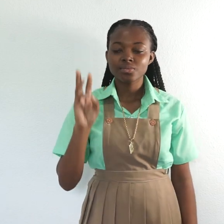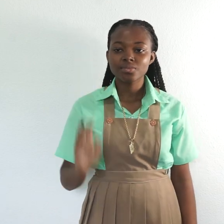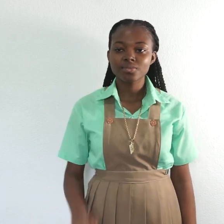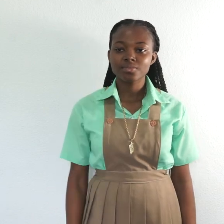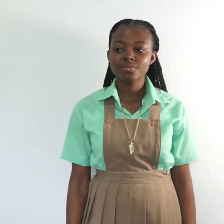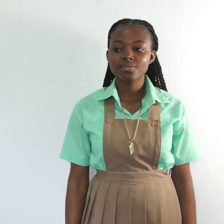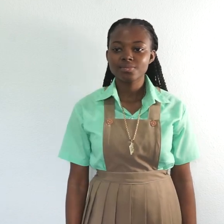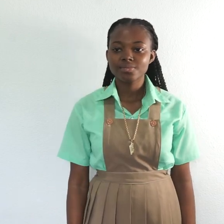Can